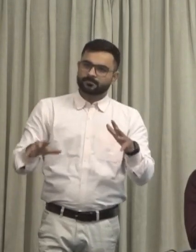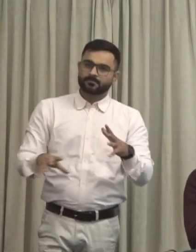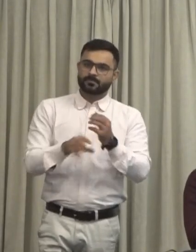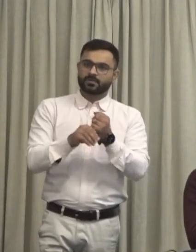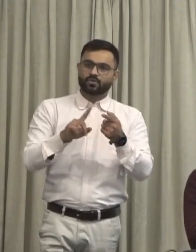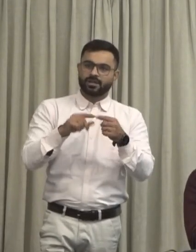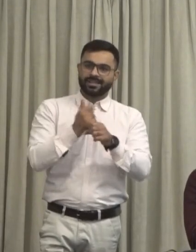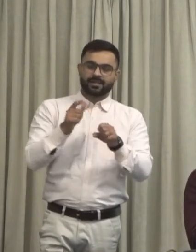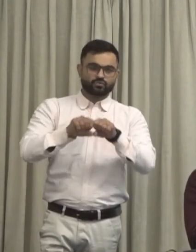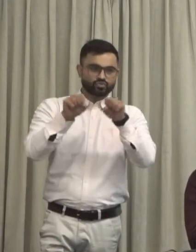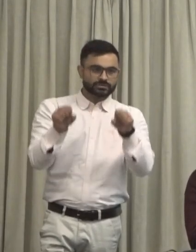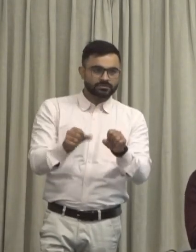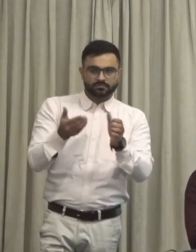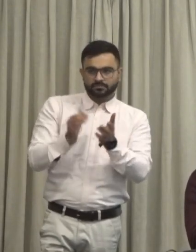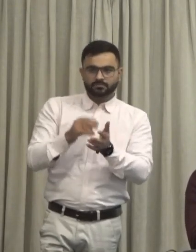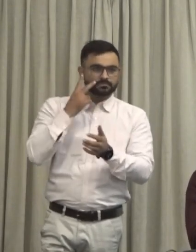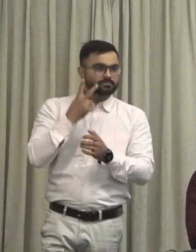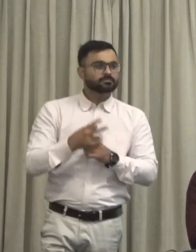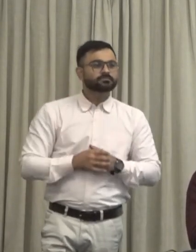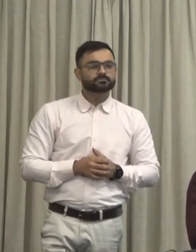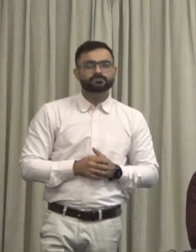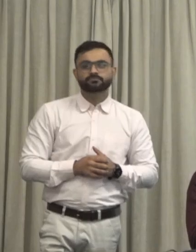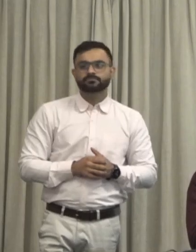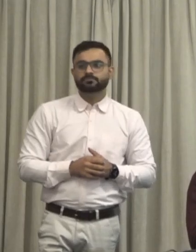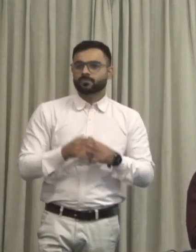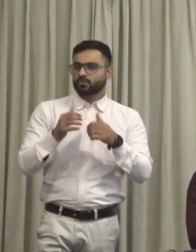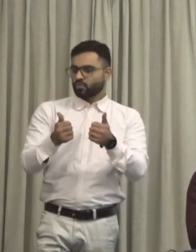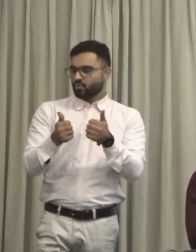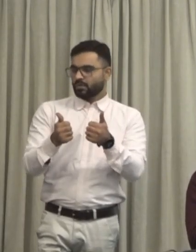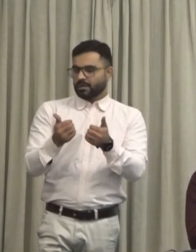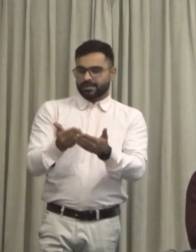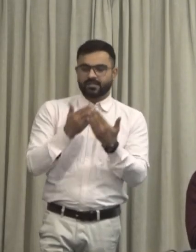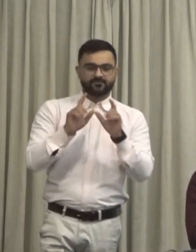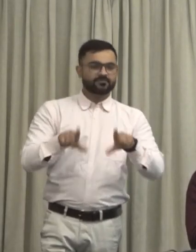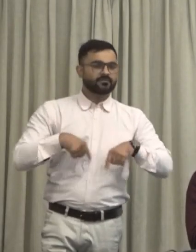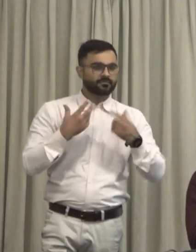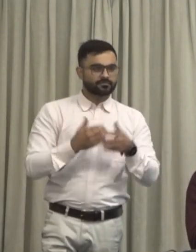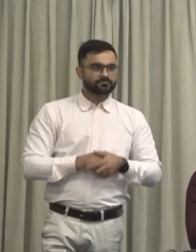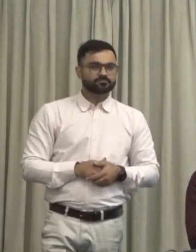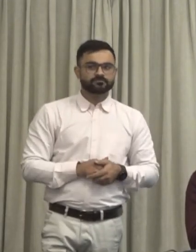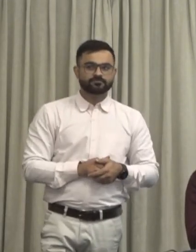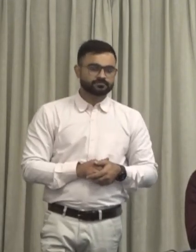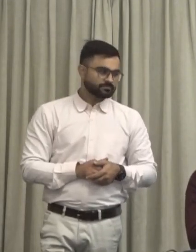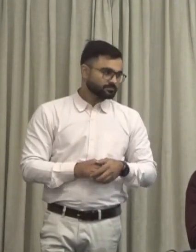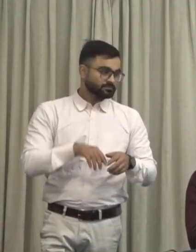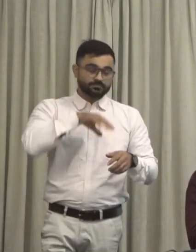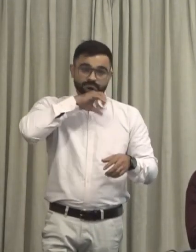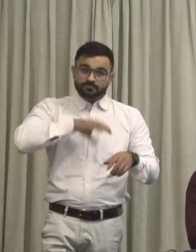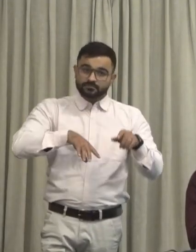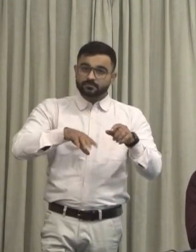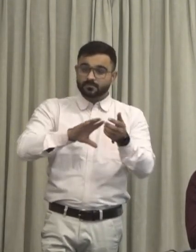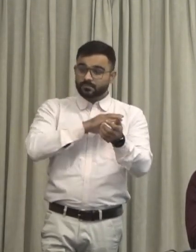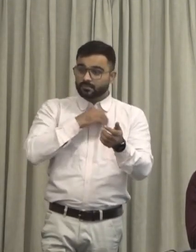in the legal system, I think, where again we are seeing the good to be to save life. And as a young